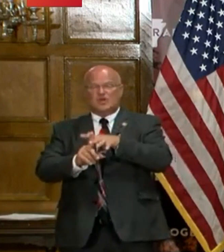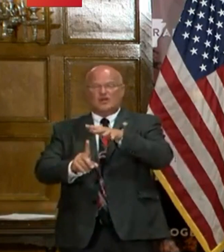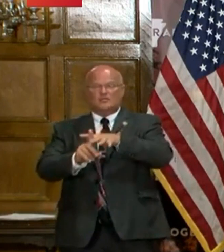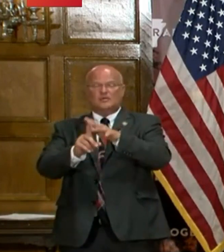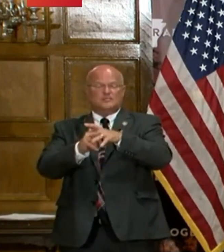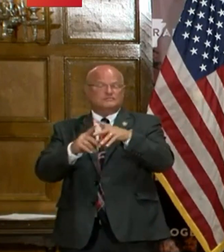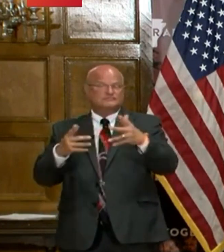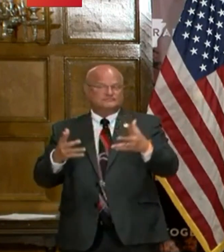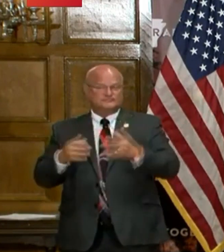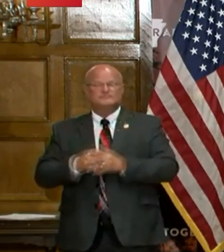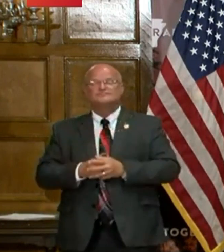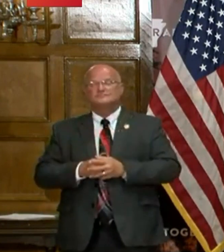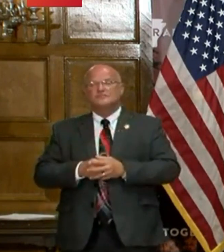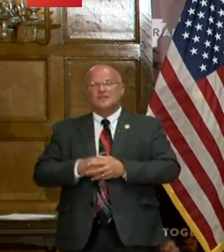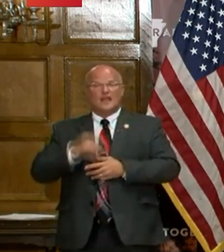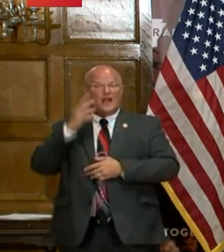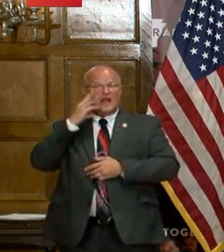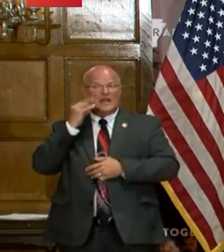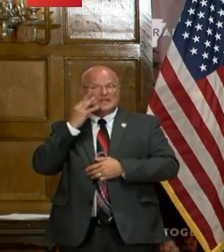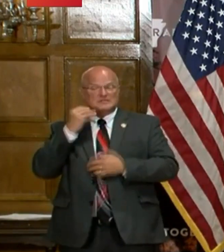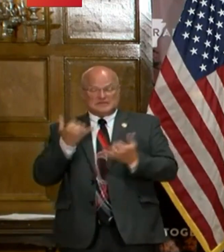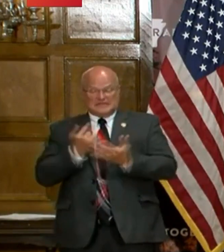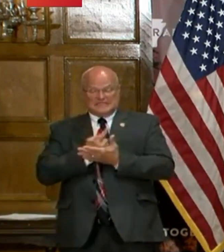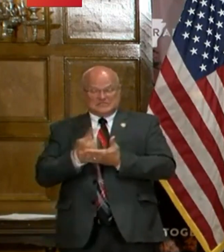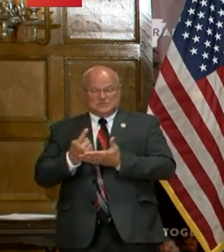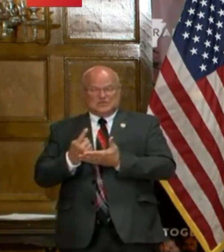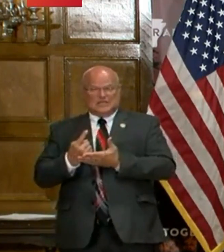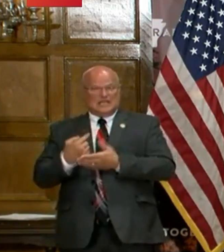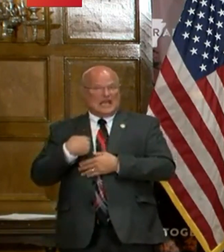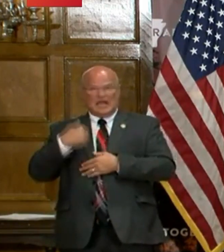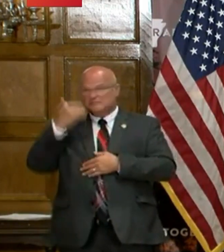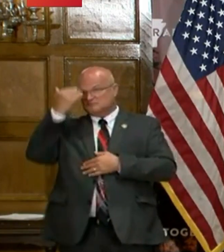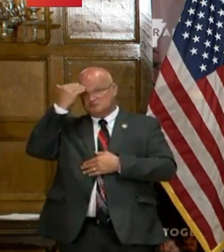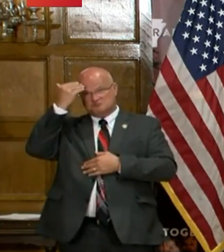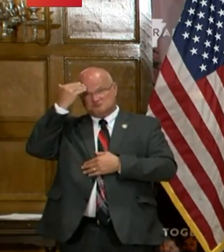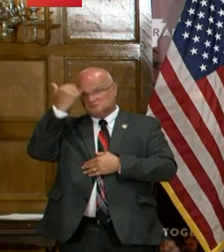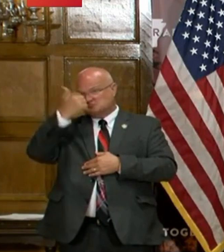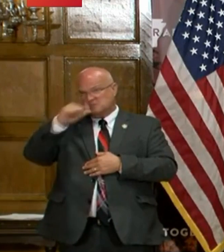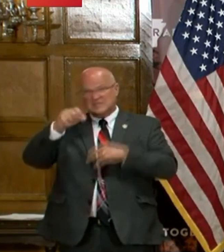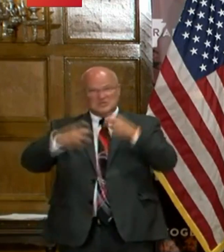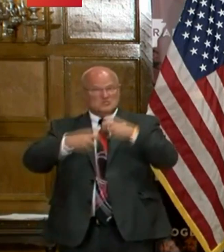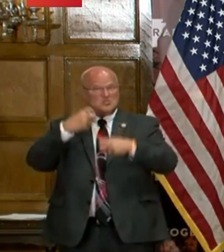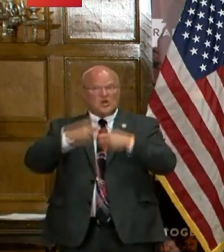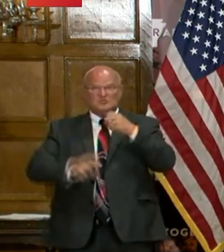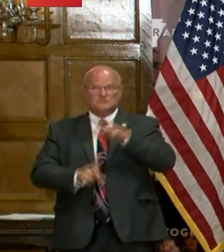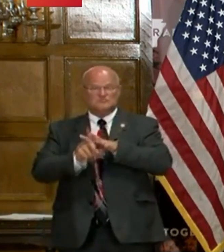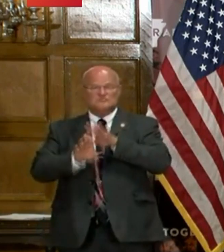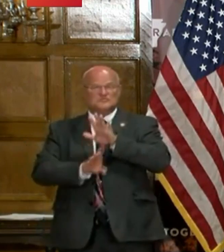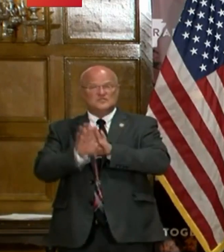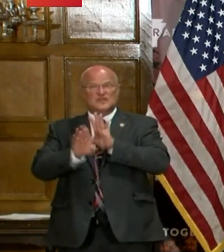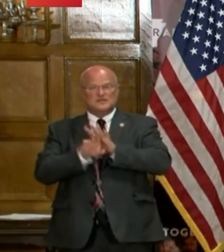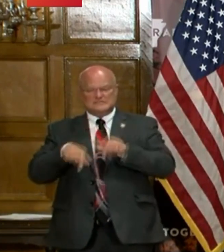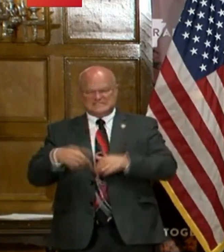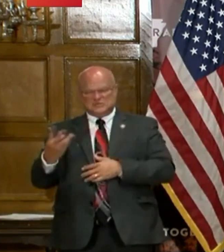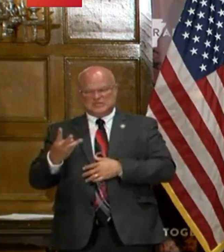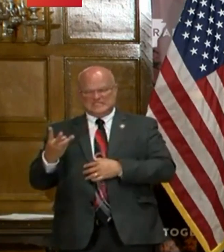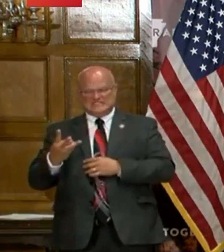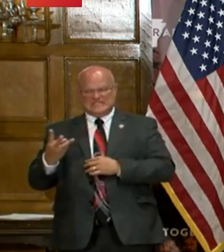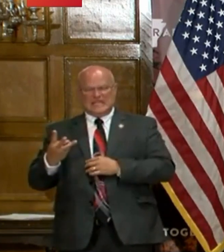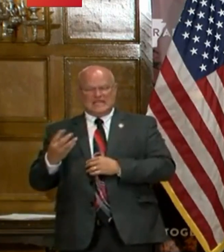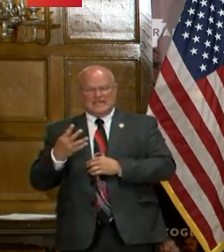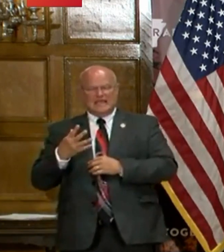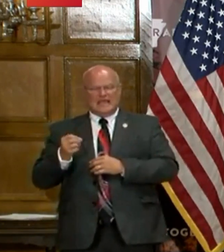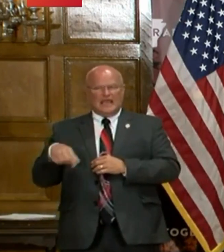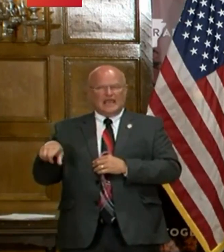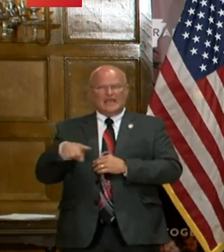aware of any issues that have developed. Of course, this is Wednesday, and they have moved to helmets, and